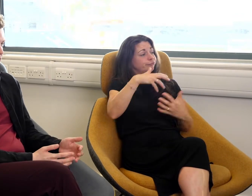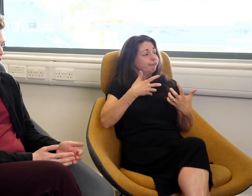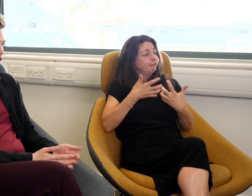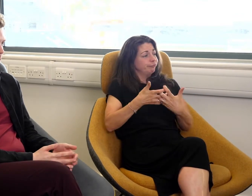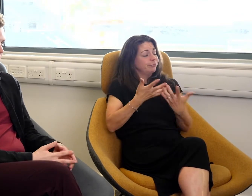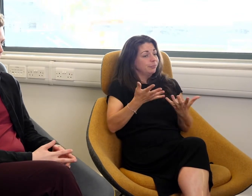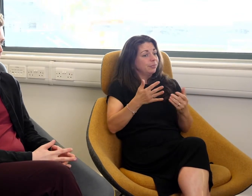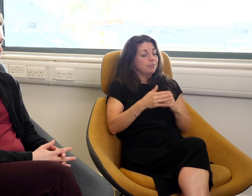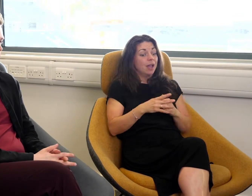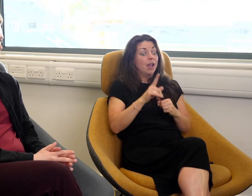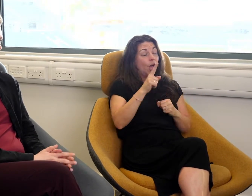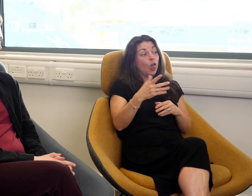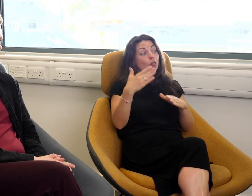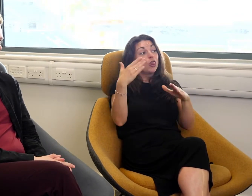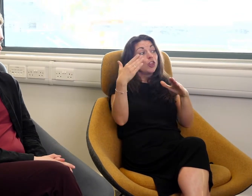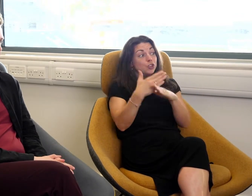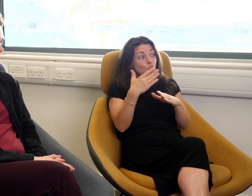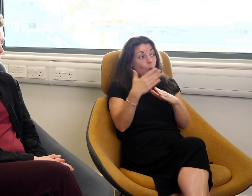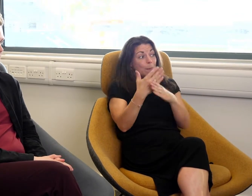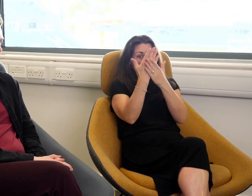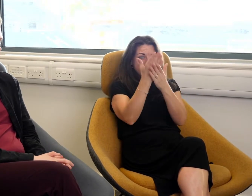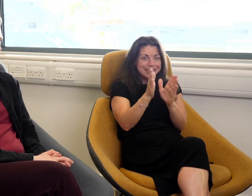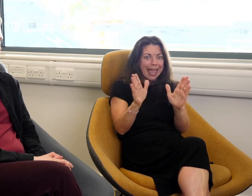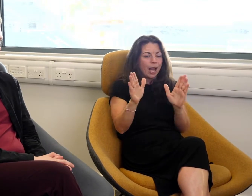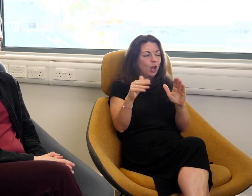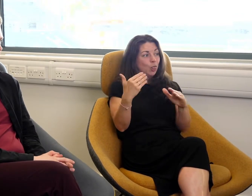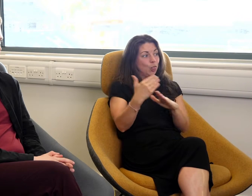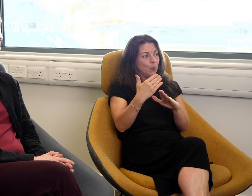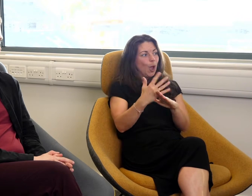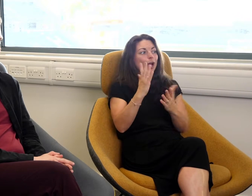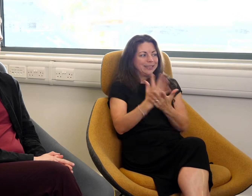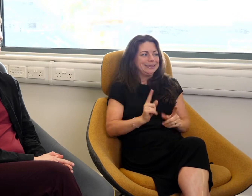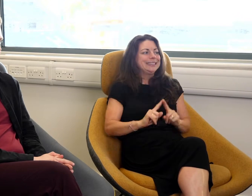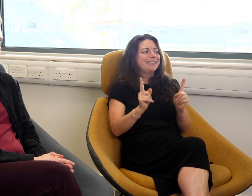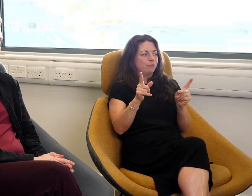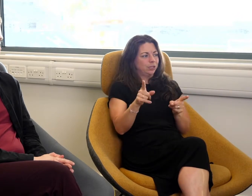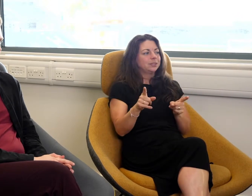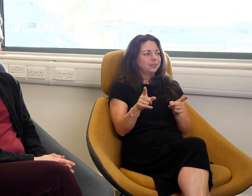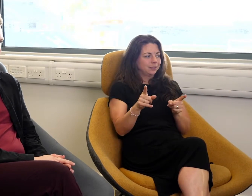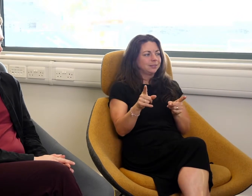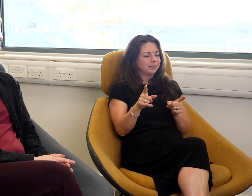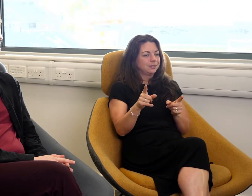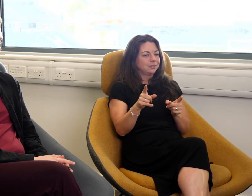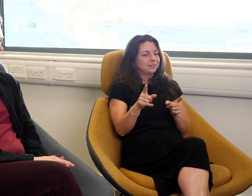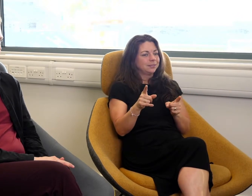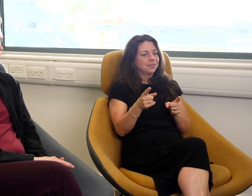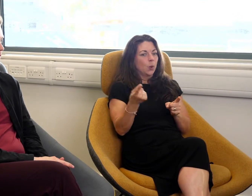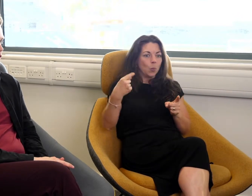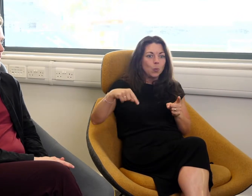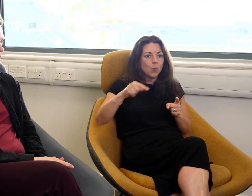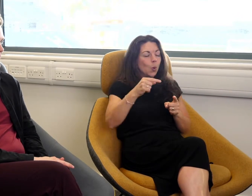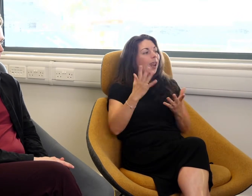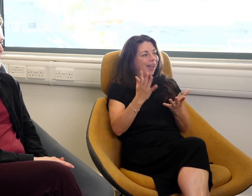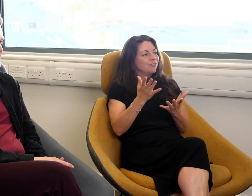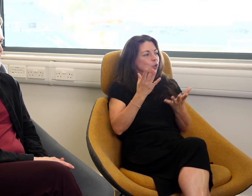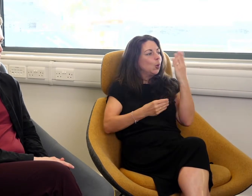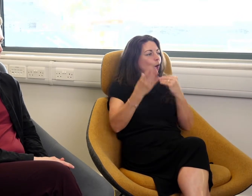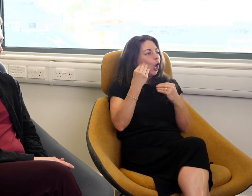job and of the work that we do is very different, and everyone has to kind of pick up and learn on the job in many ways, because there's really